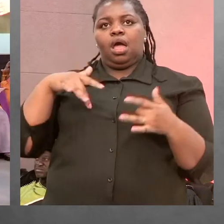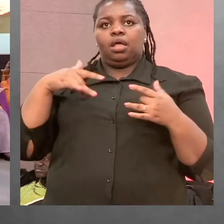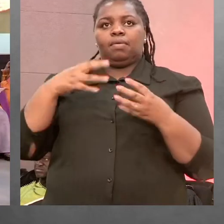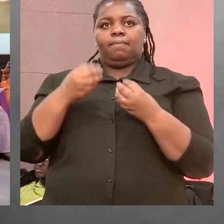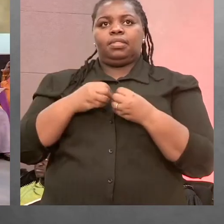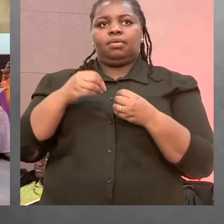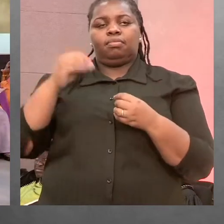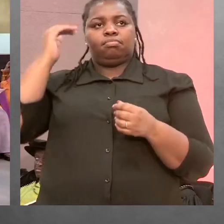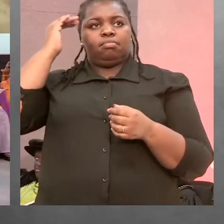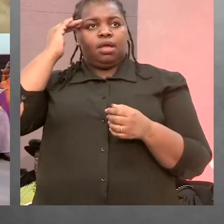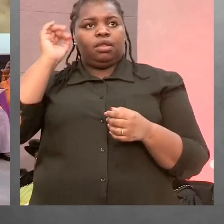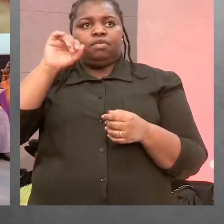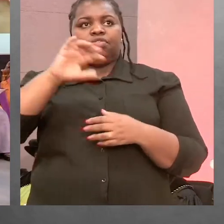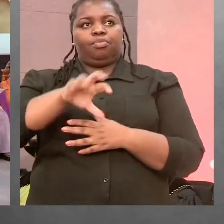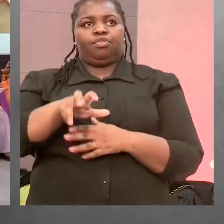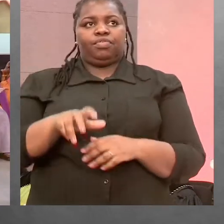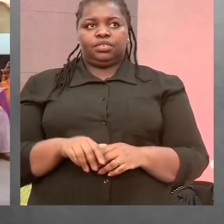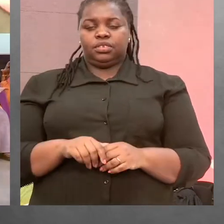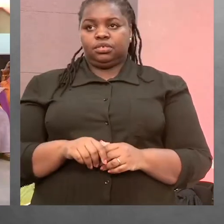people in the province.